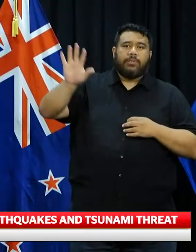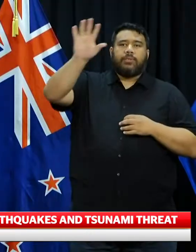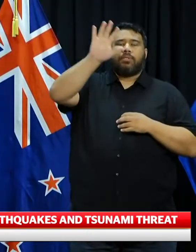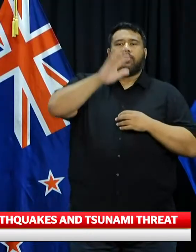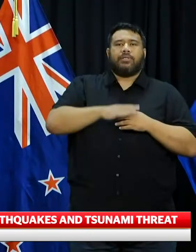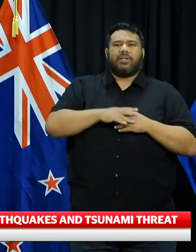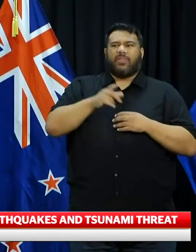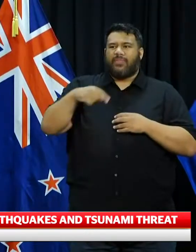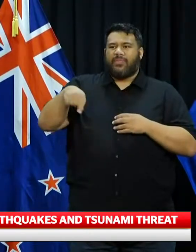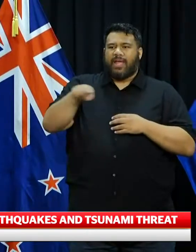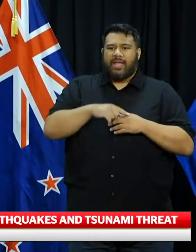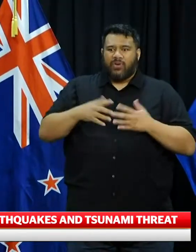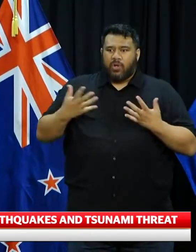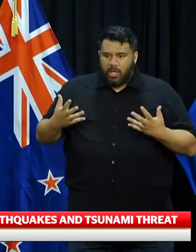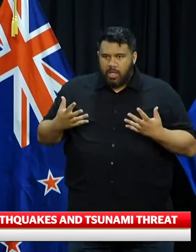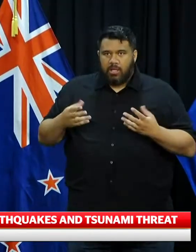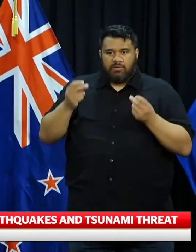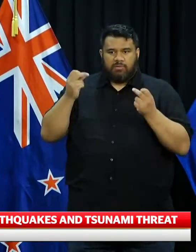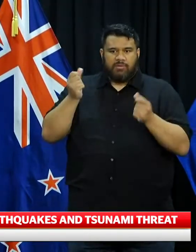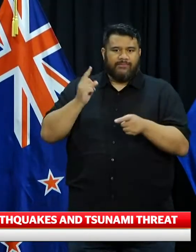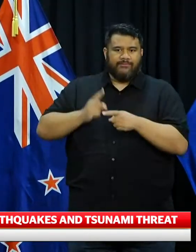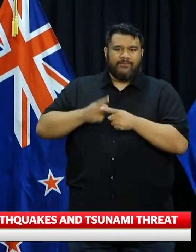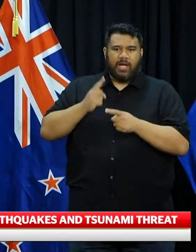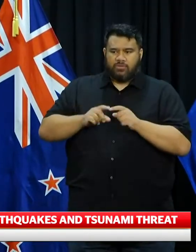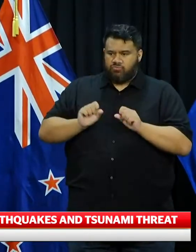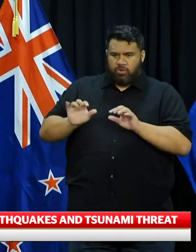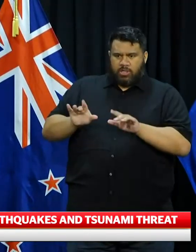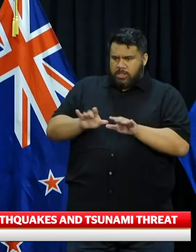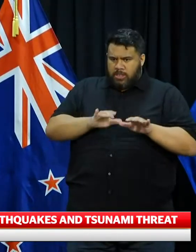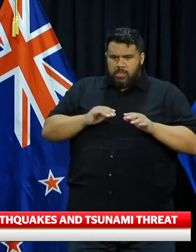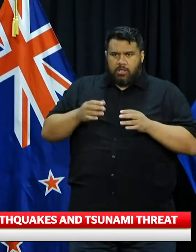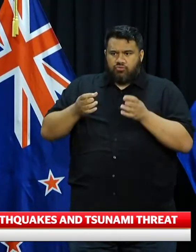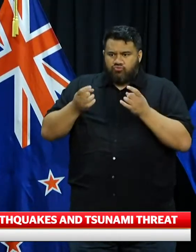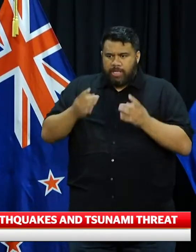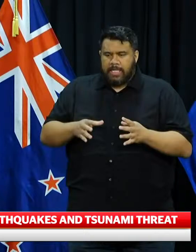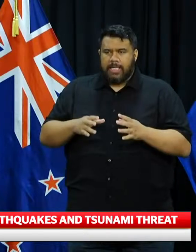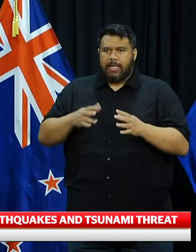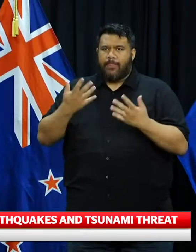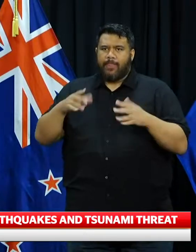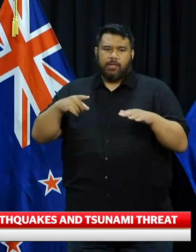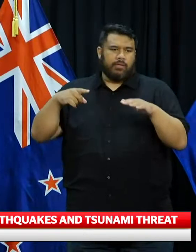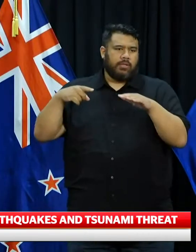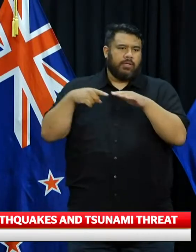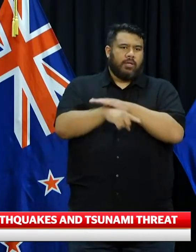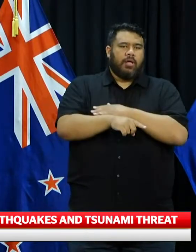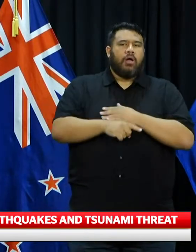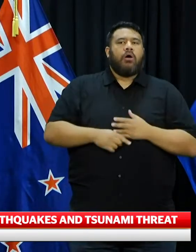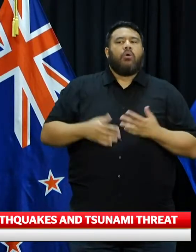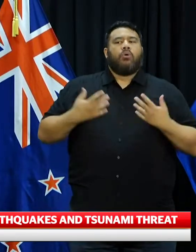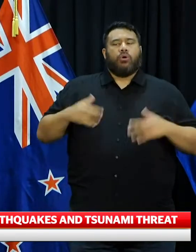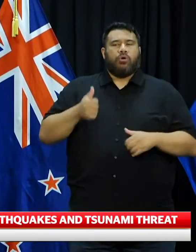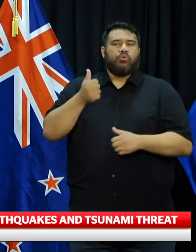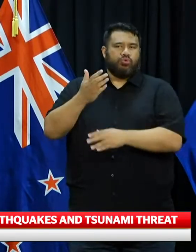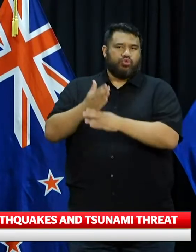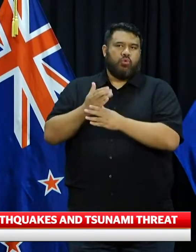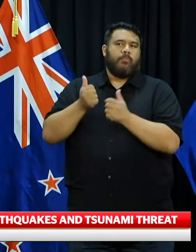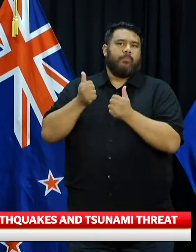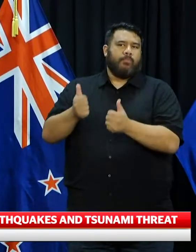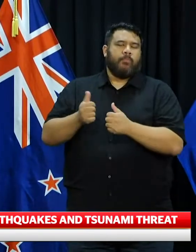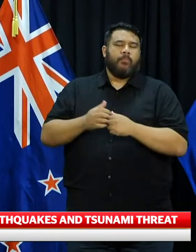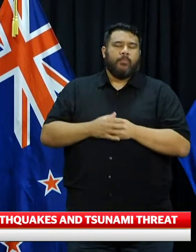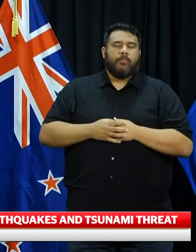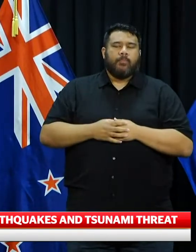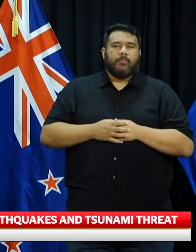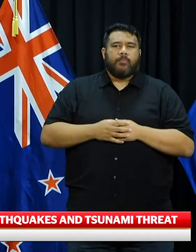up their homes, pivot and evacuate, and have done so exceptionally well. The messaging was,